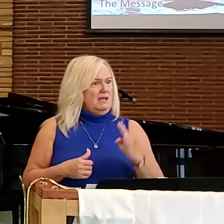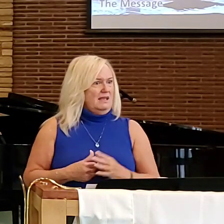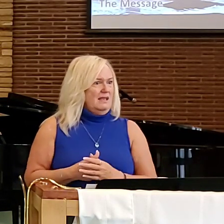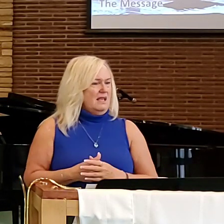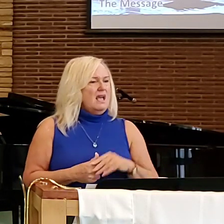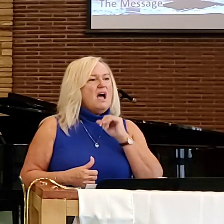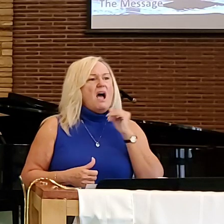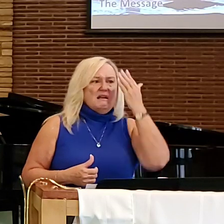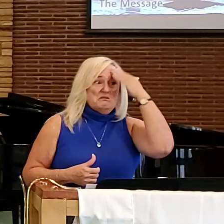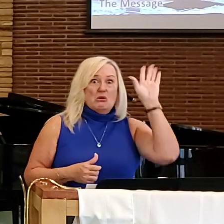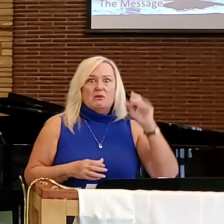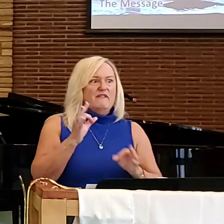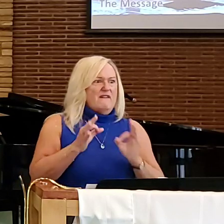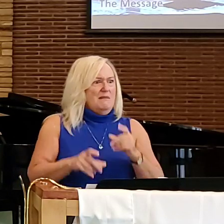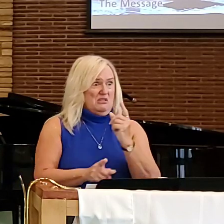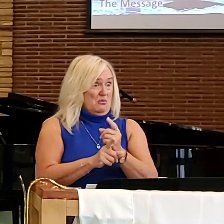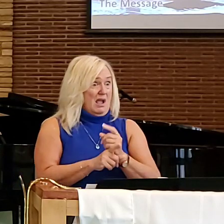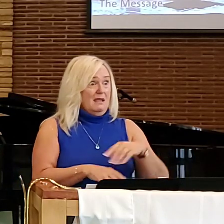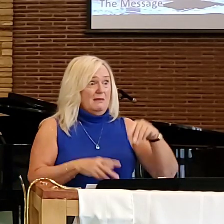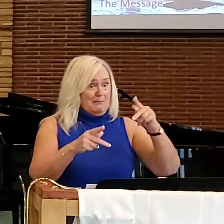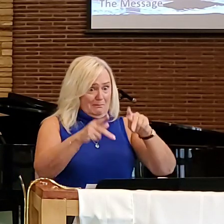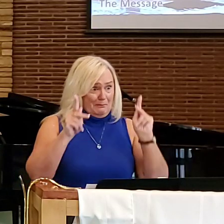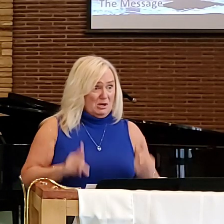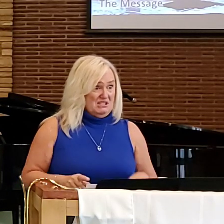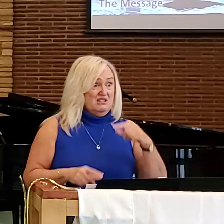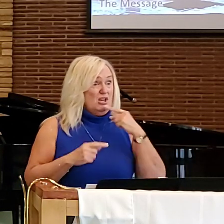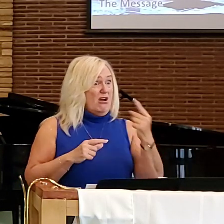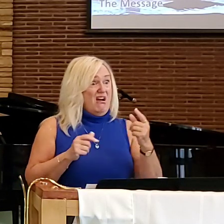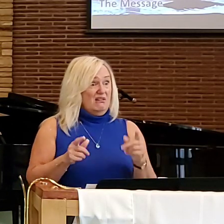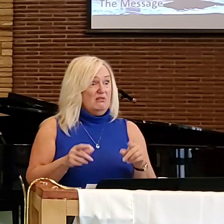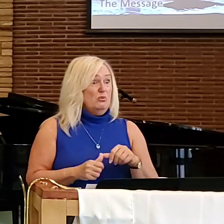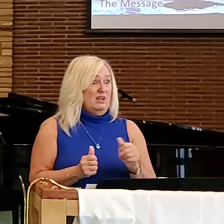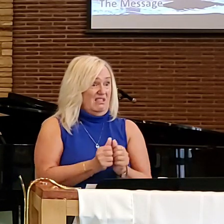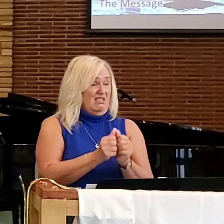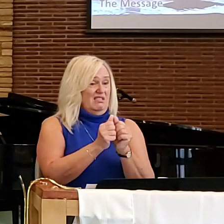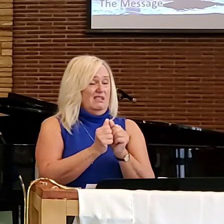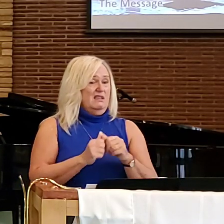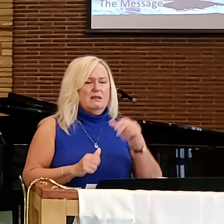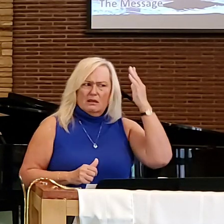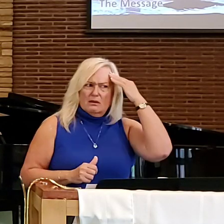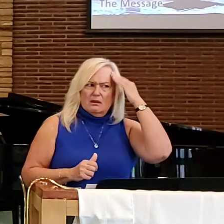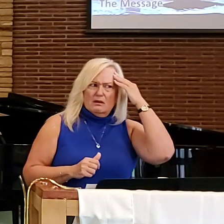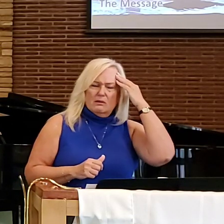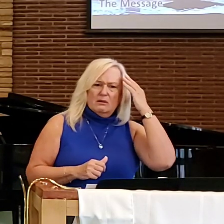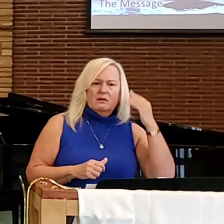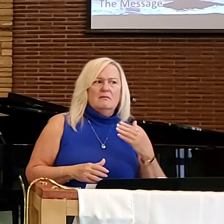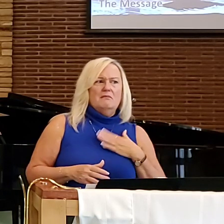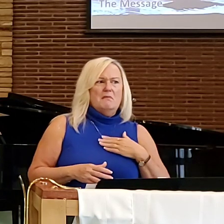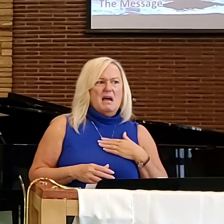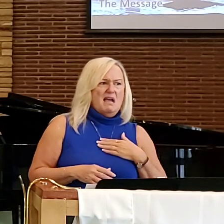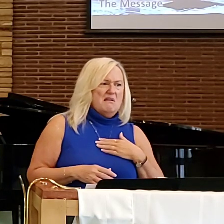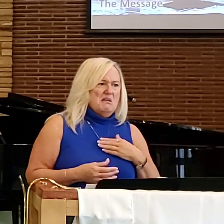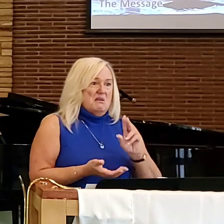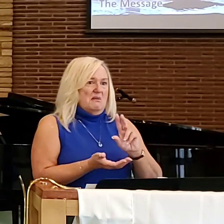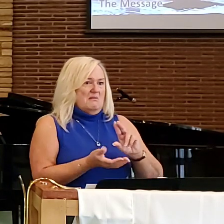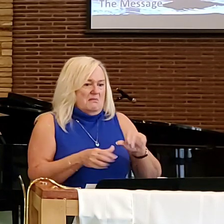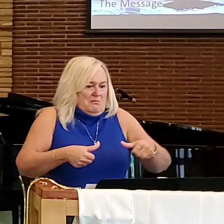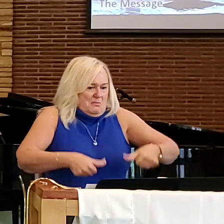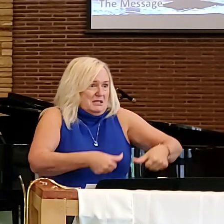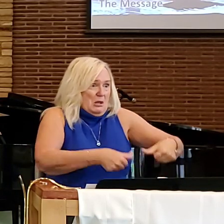I don't know if I'm the right person to talk to. You know, a few of my puzzle pieces are missing.